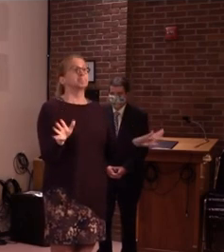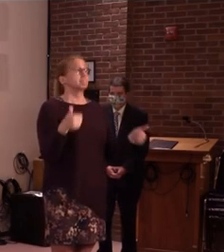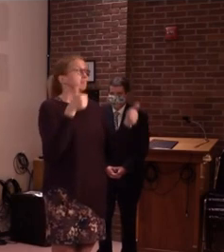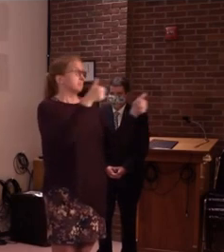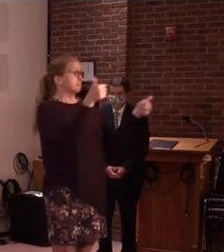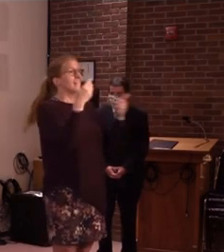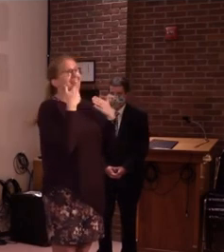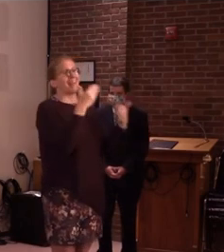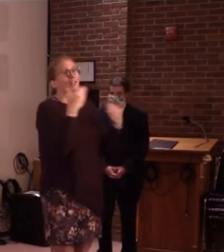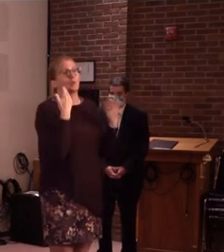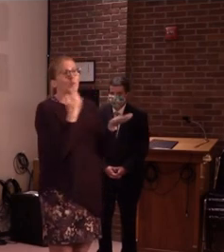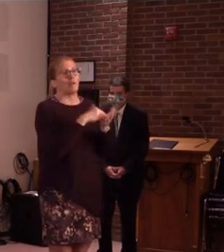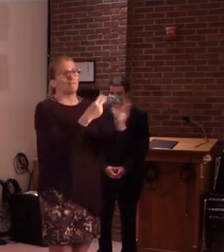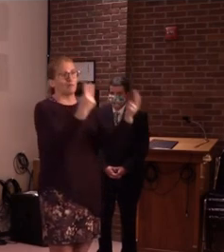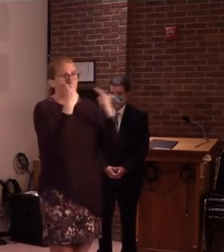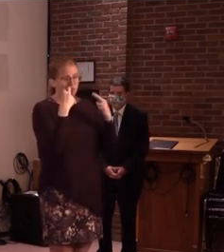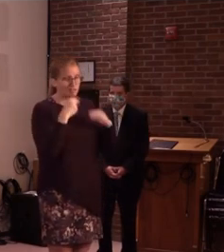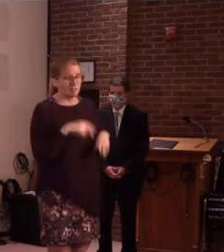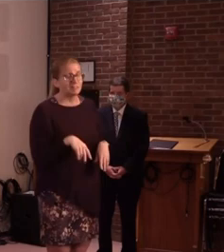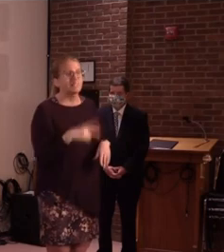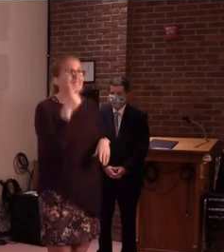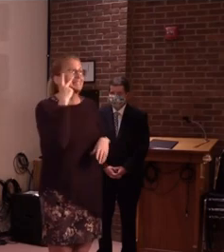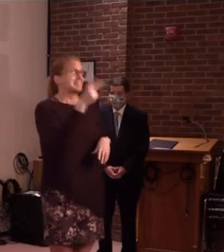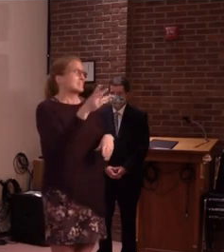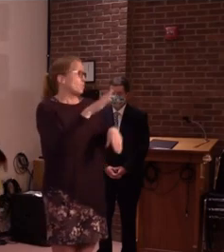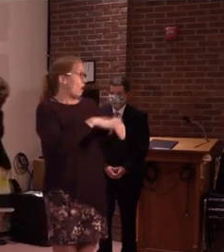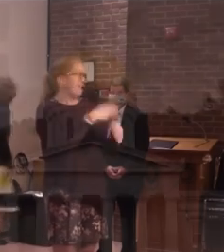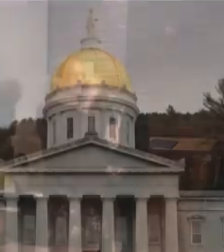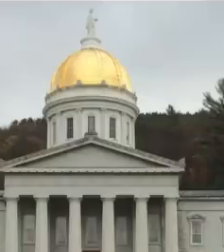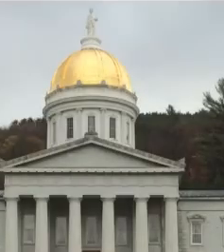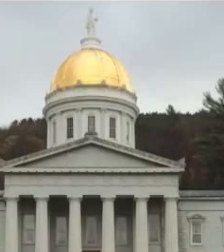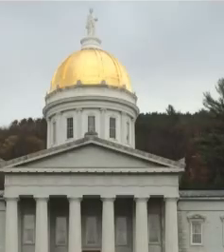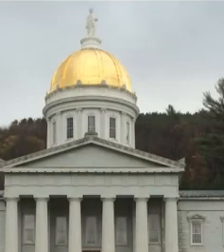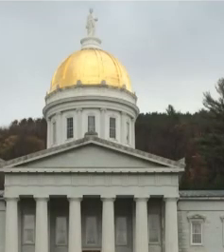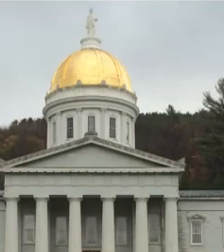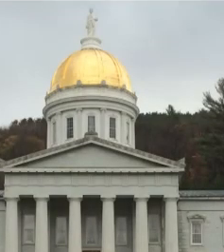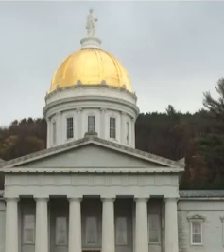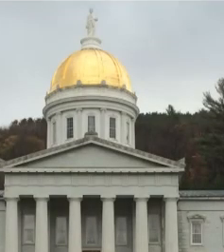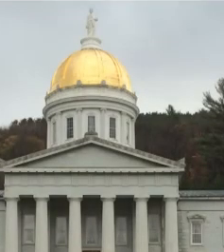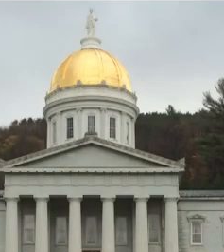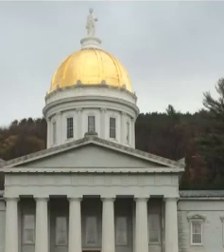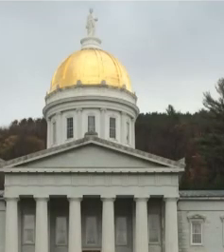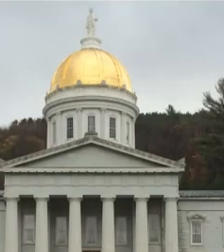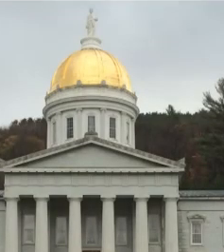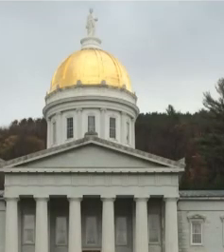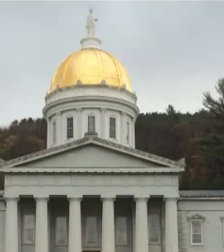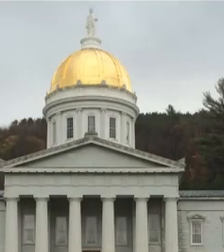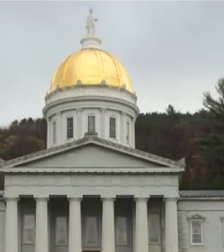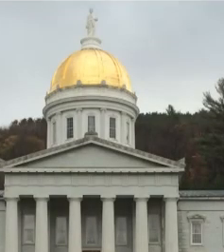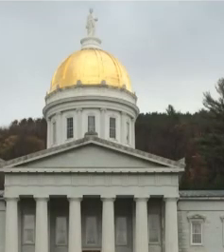That's it. Thank you again for tuning in, and we'll see you on Friday.